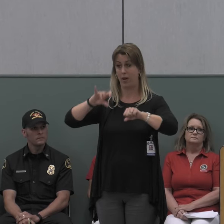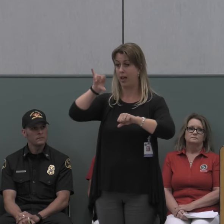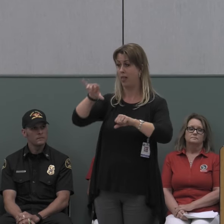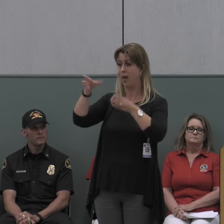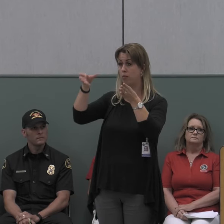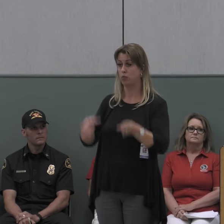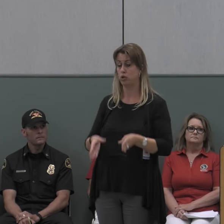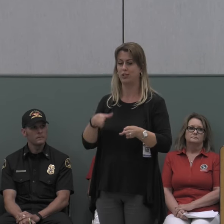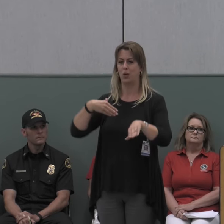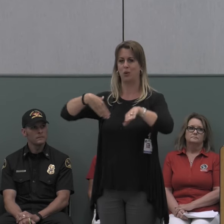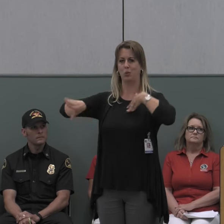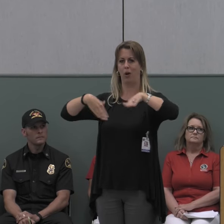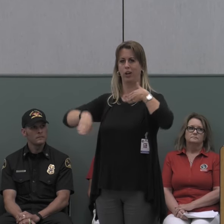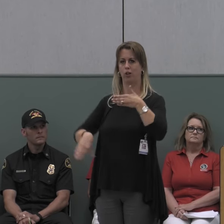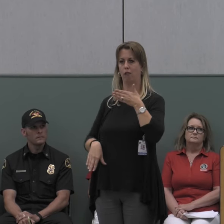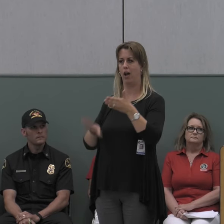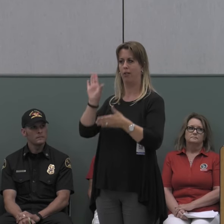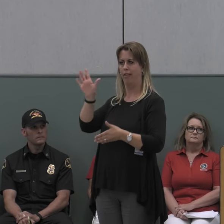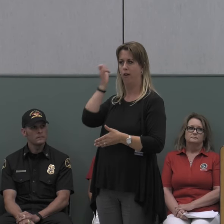isn't that ridiculous?